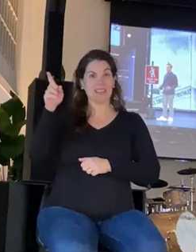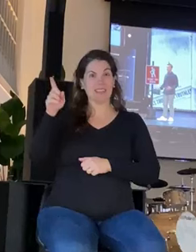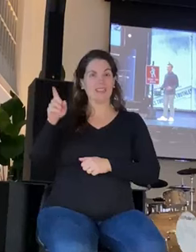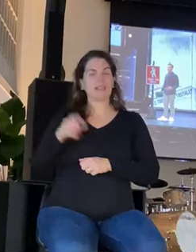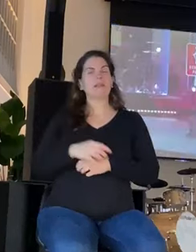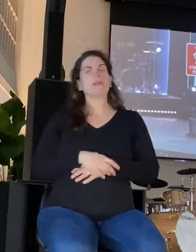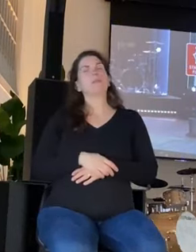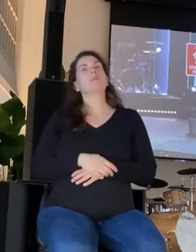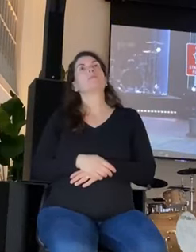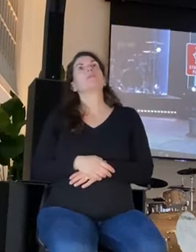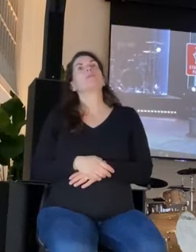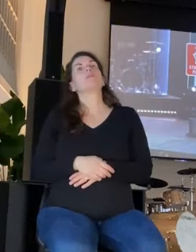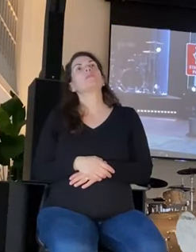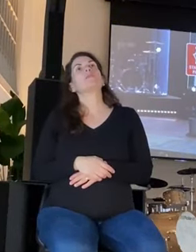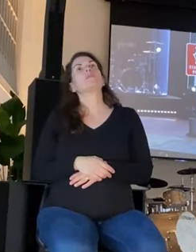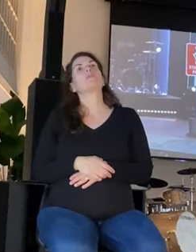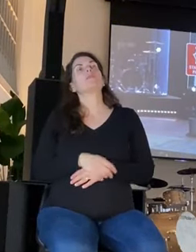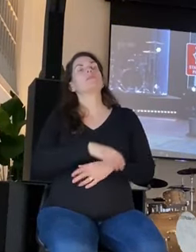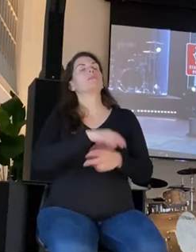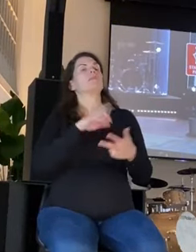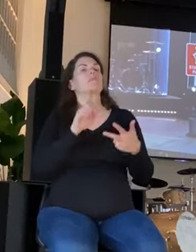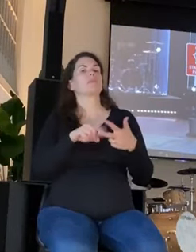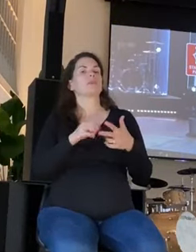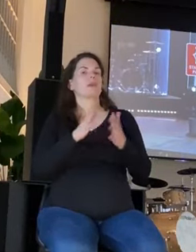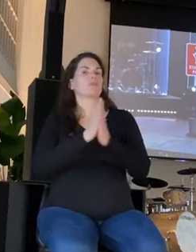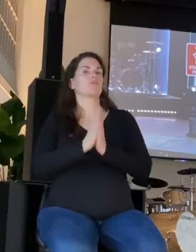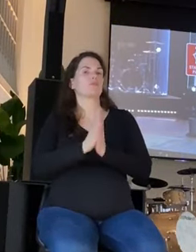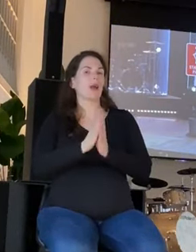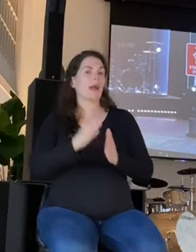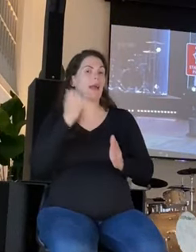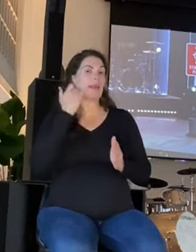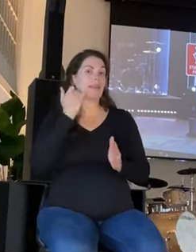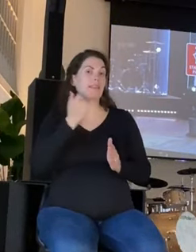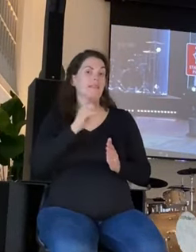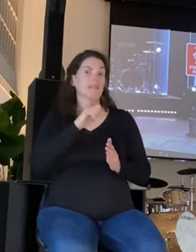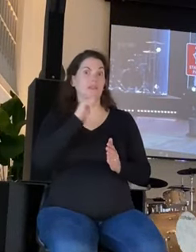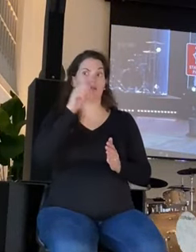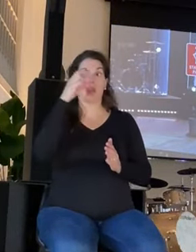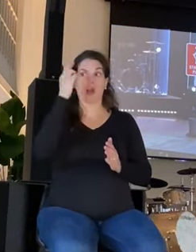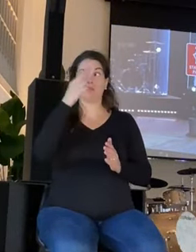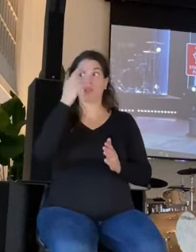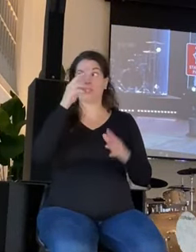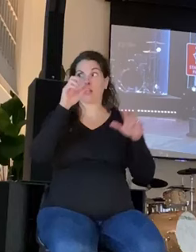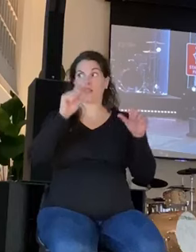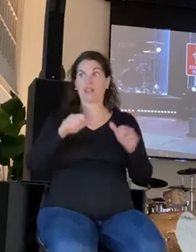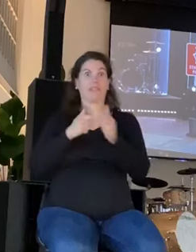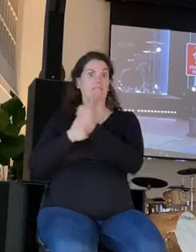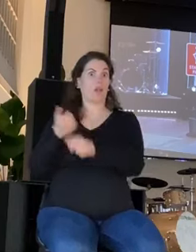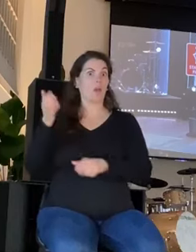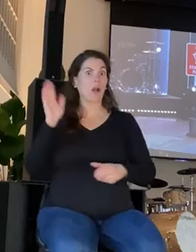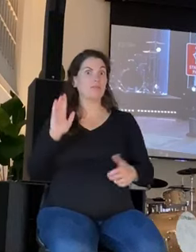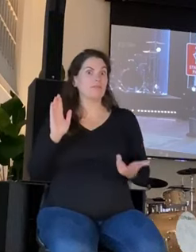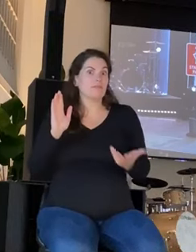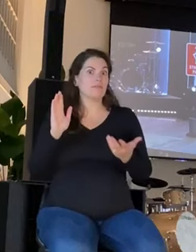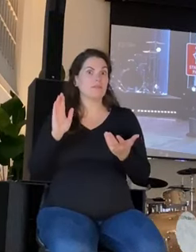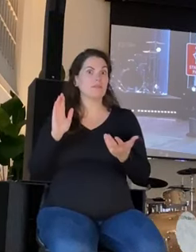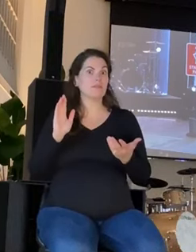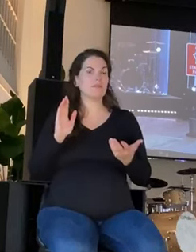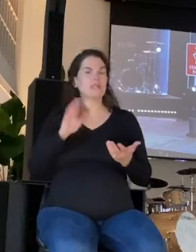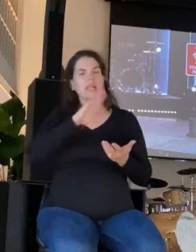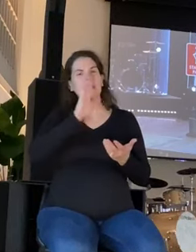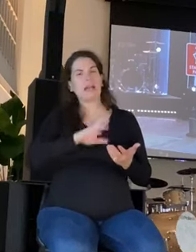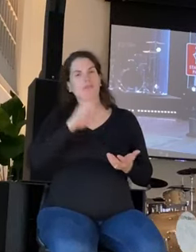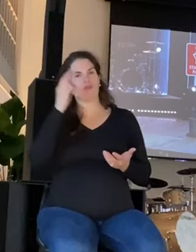path. The second prayer I want to pray for those of you that maybe never knew there was a path. You never knew that there was, you could have